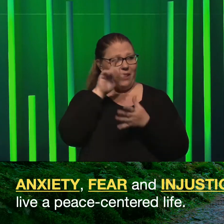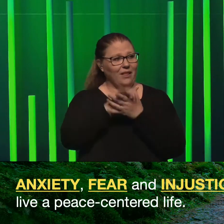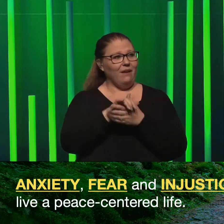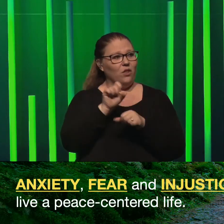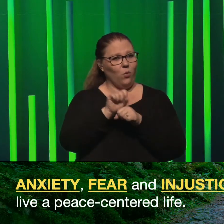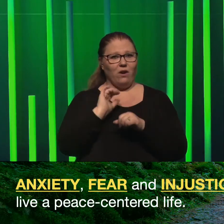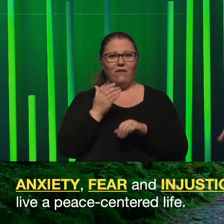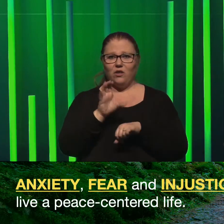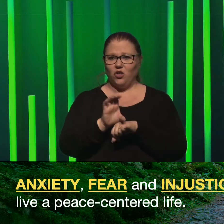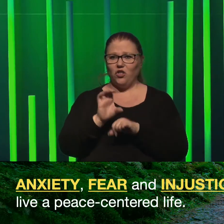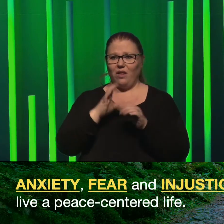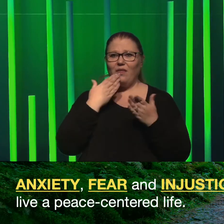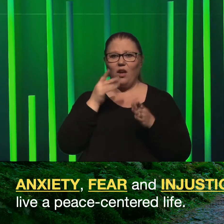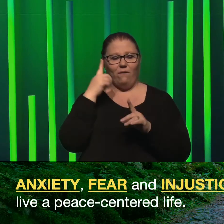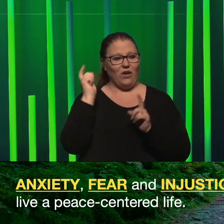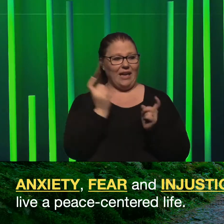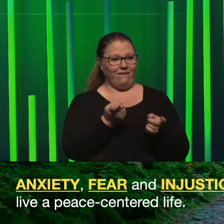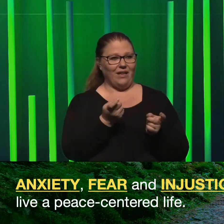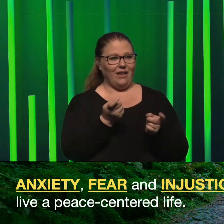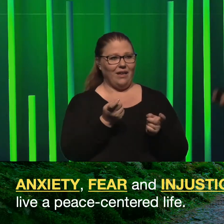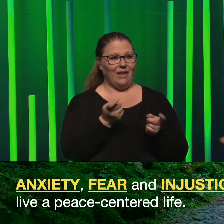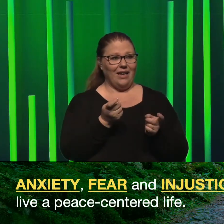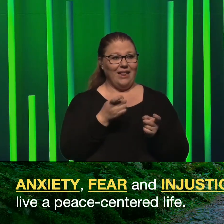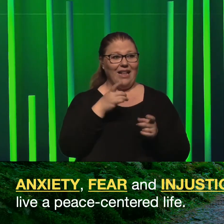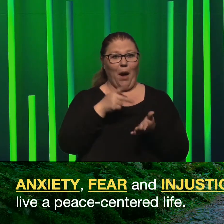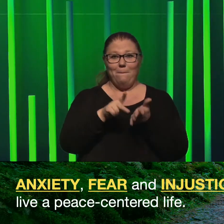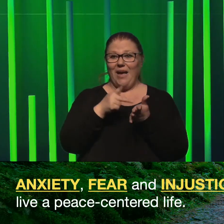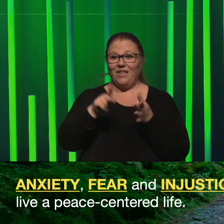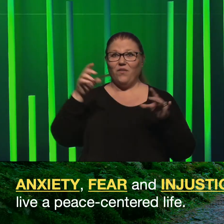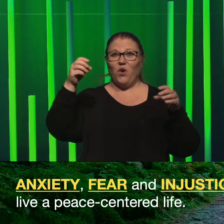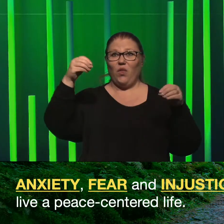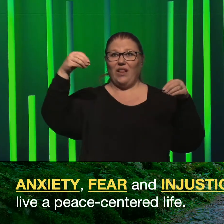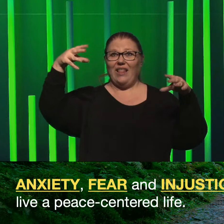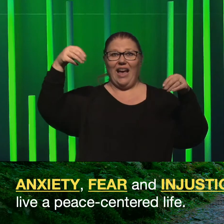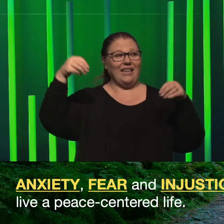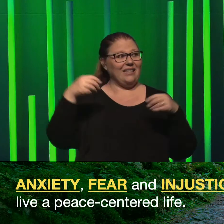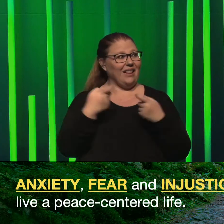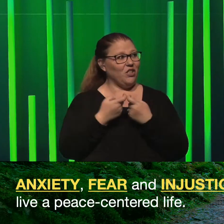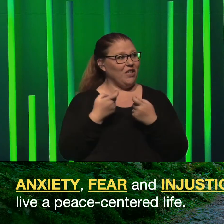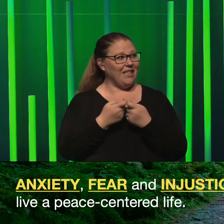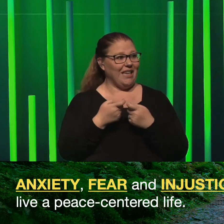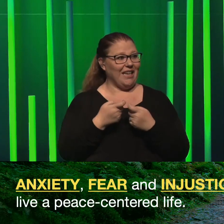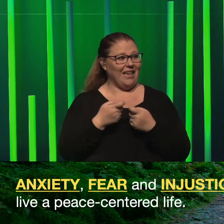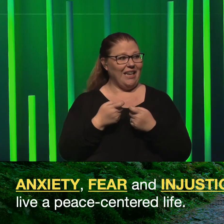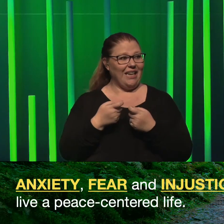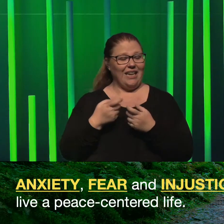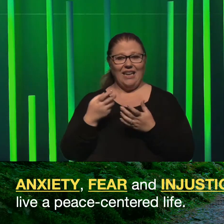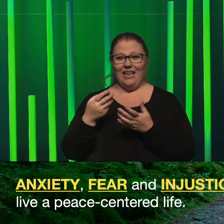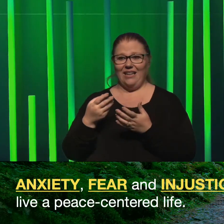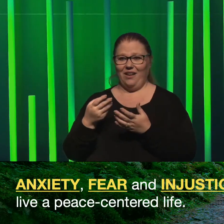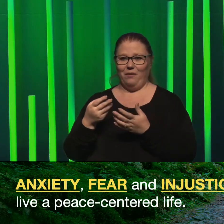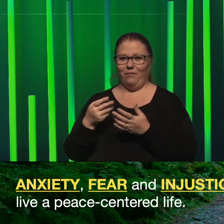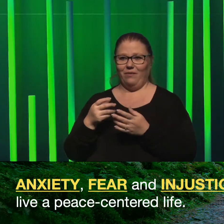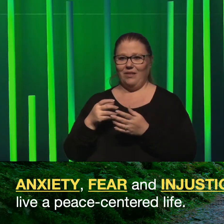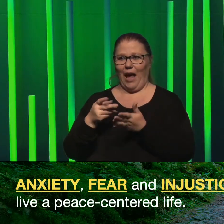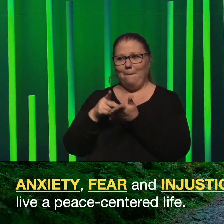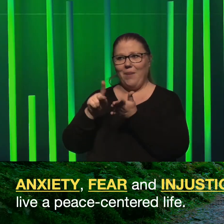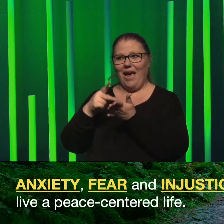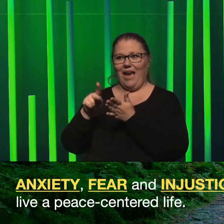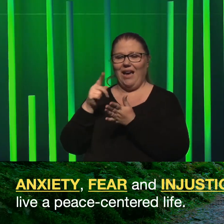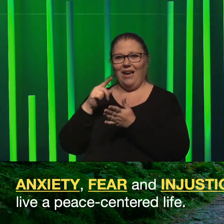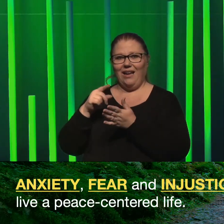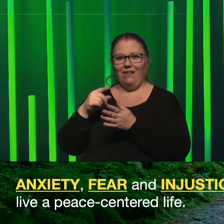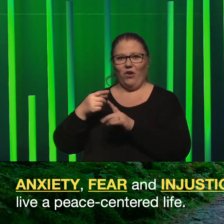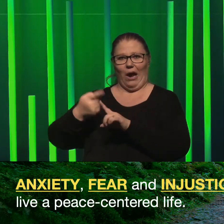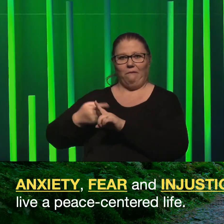and thank you for giving, and it goes to pay lights and salaries, and we give some away, and I do genuinely